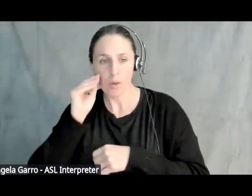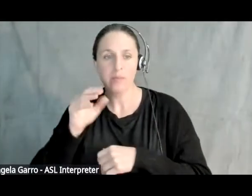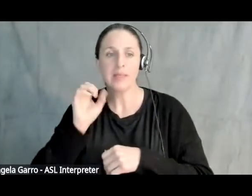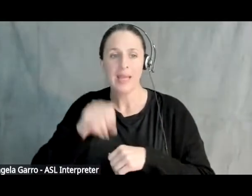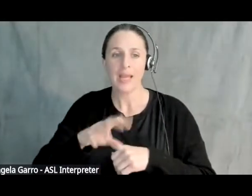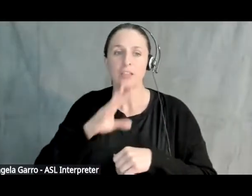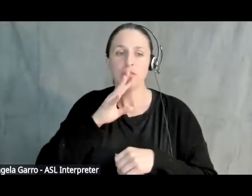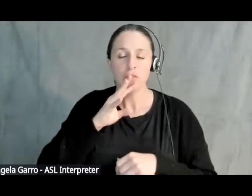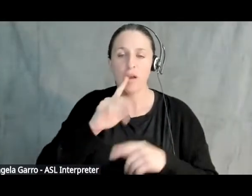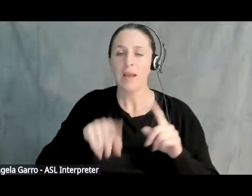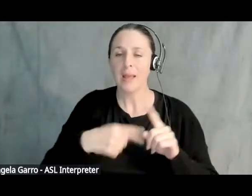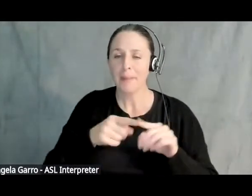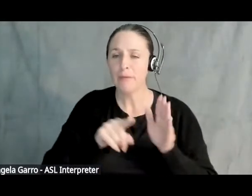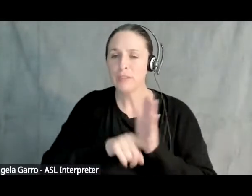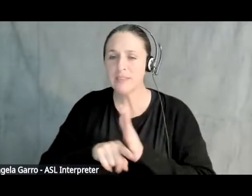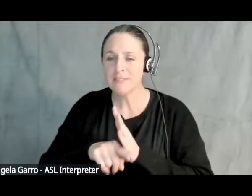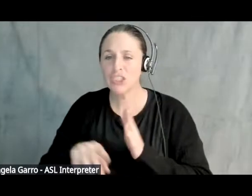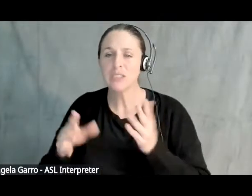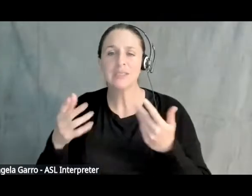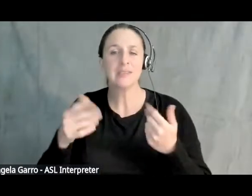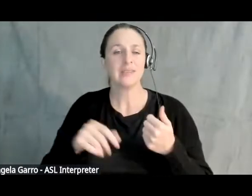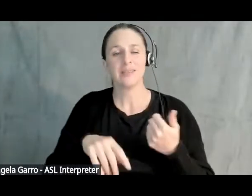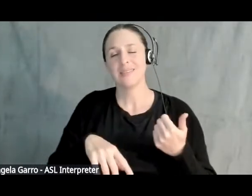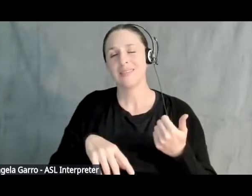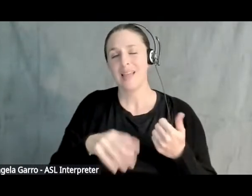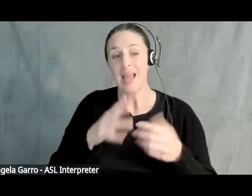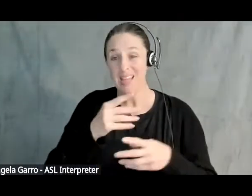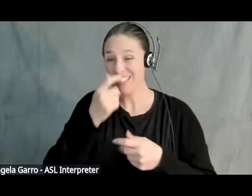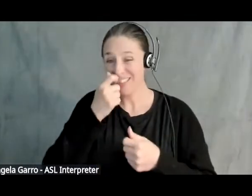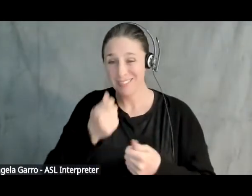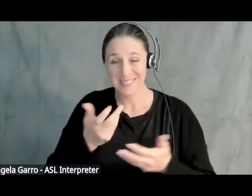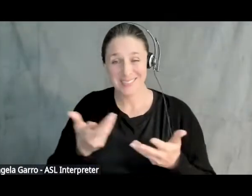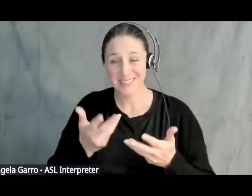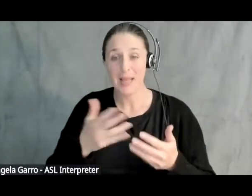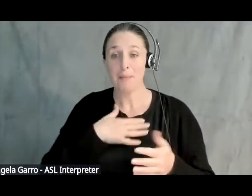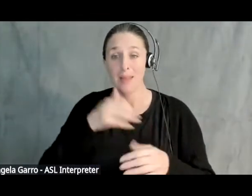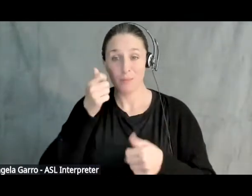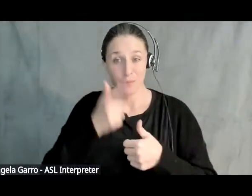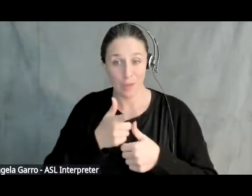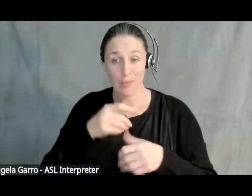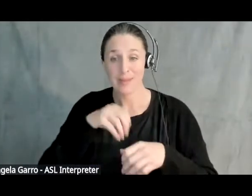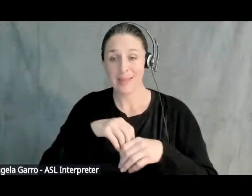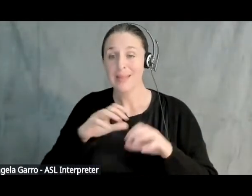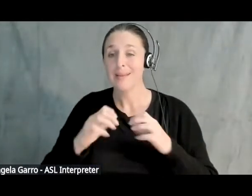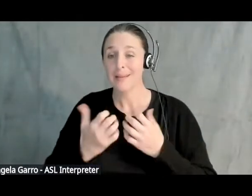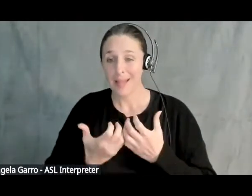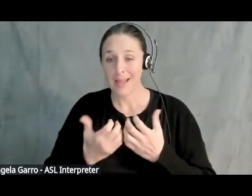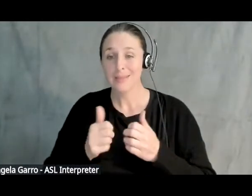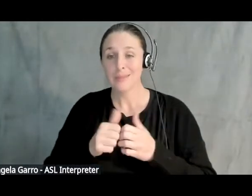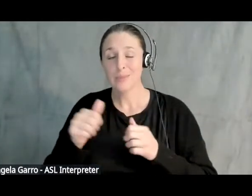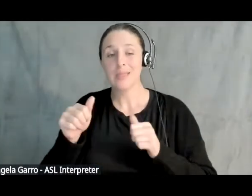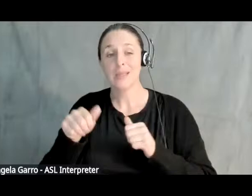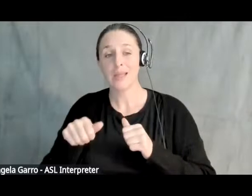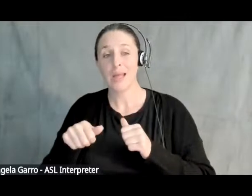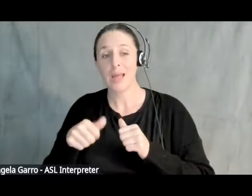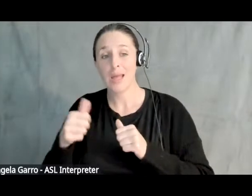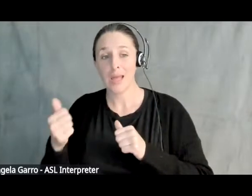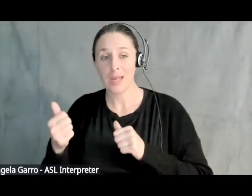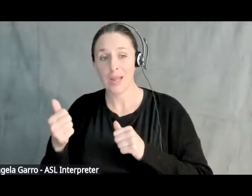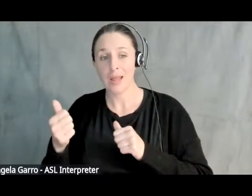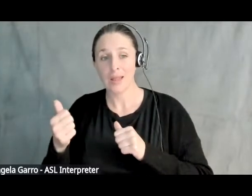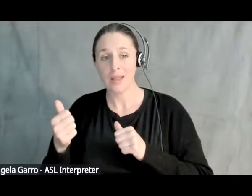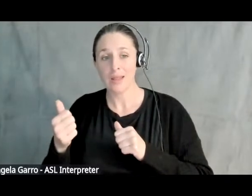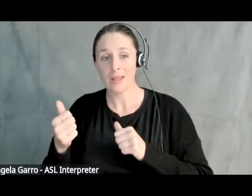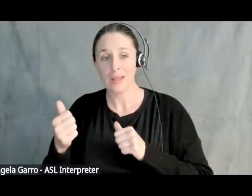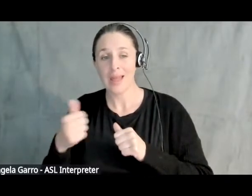And, and the interesting thing, my brother was in a class with another, I've named